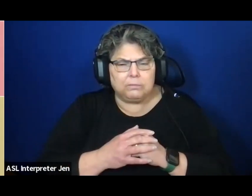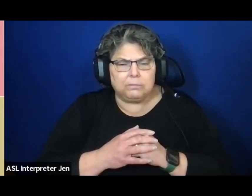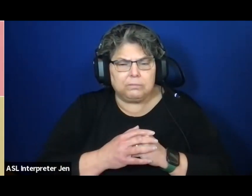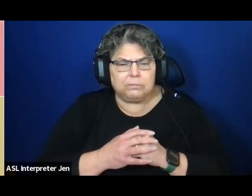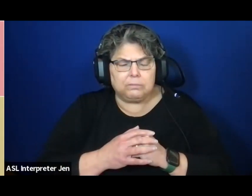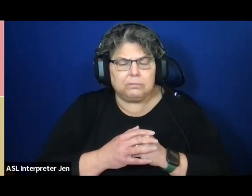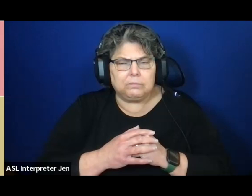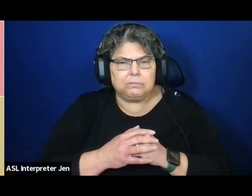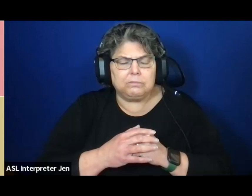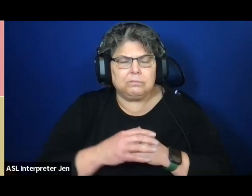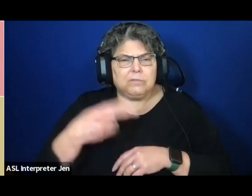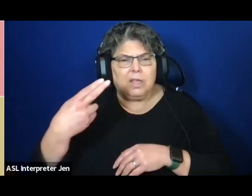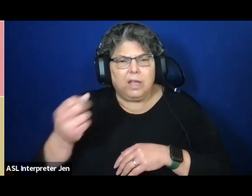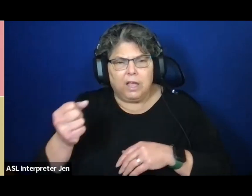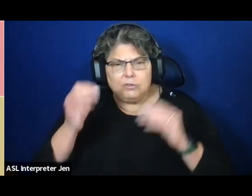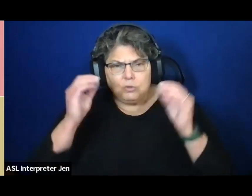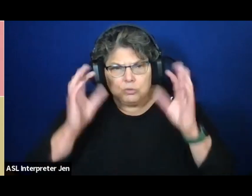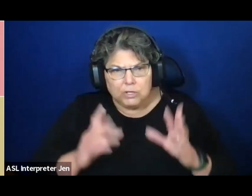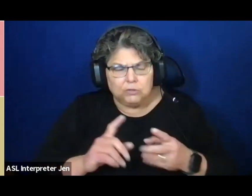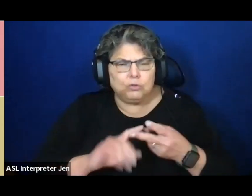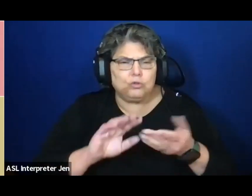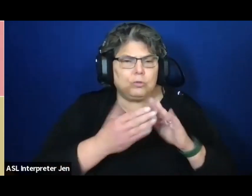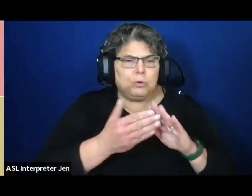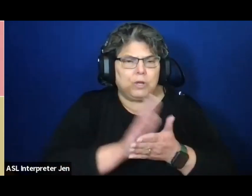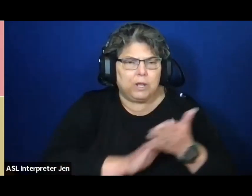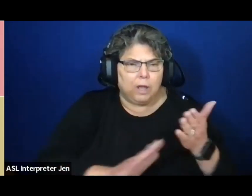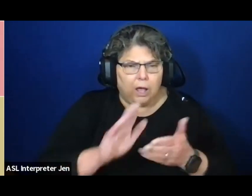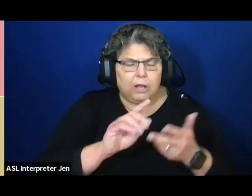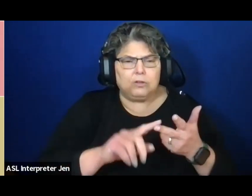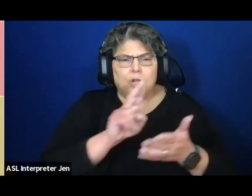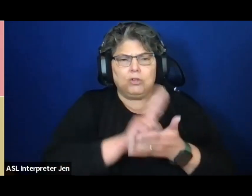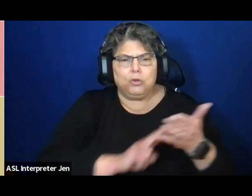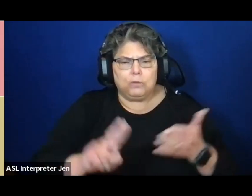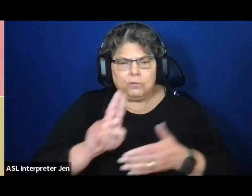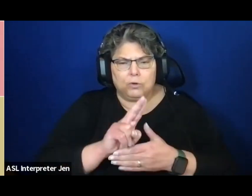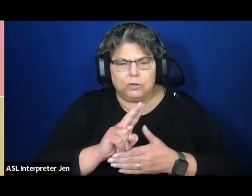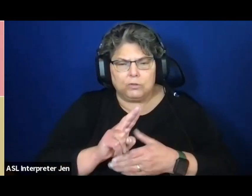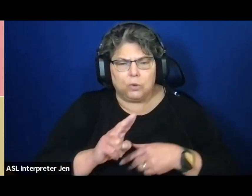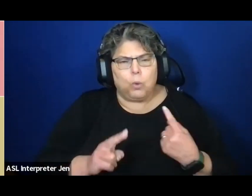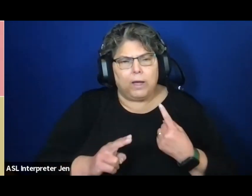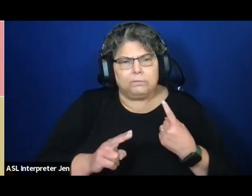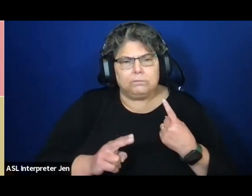High school teachers, community college, and universities. One, and that was me.